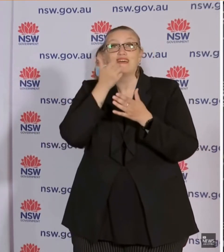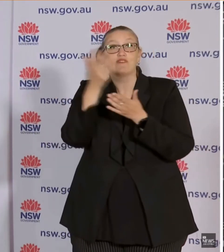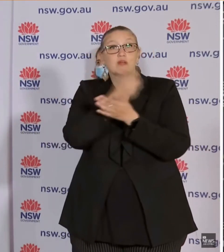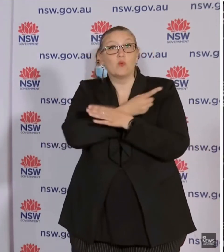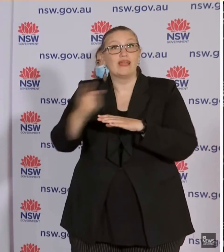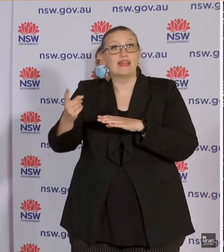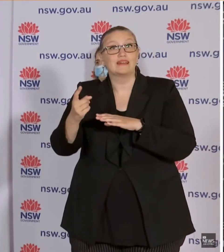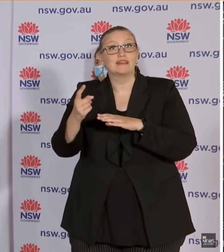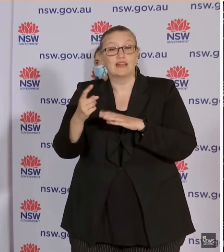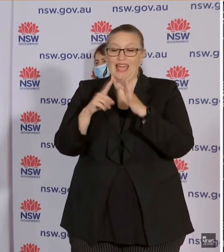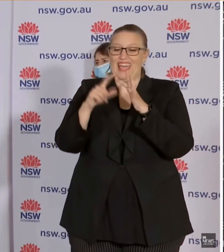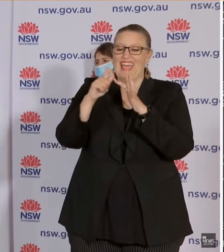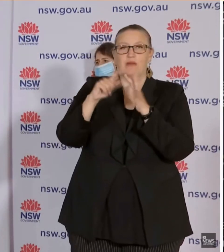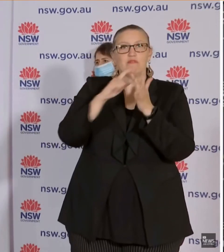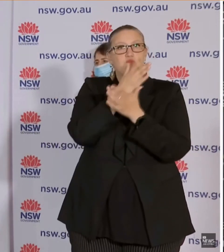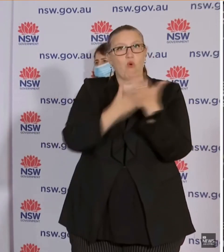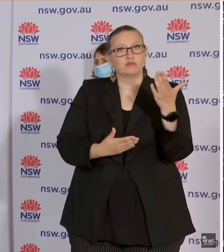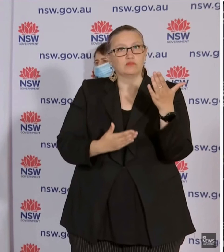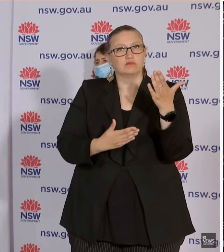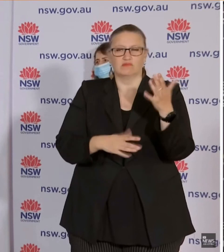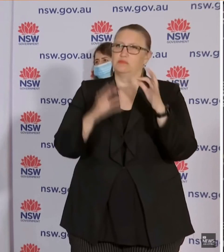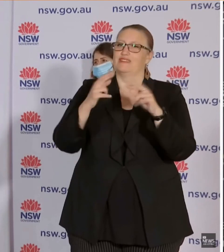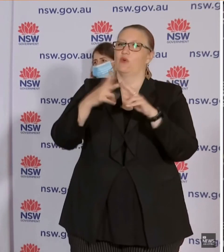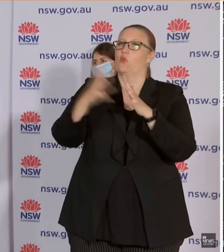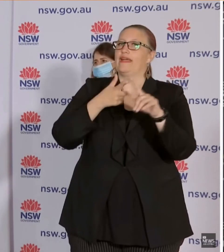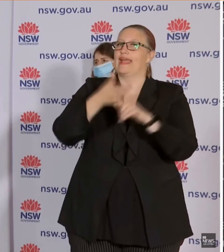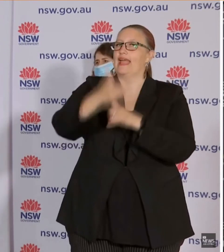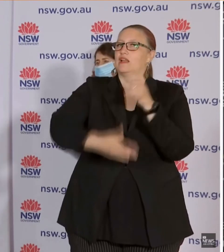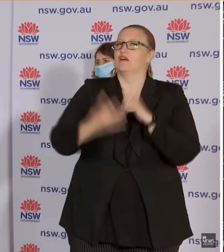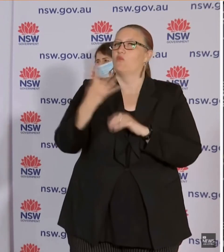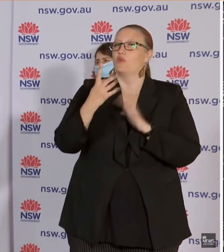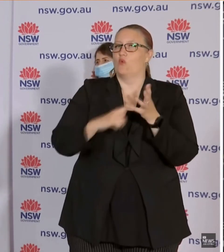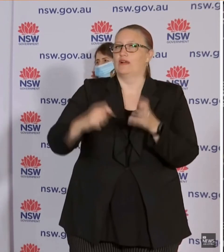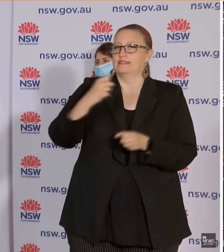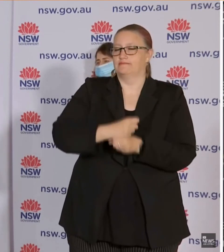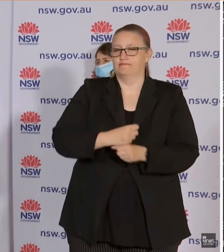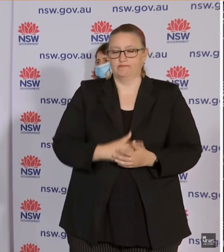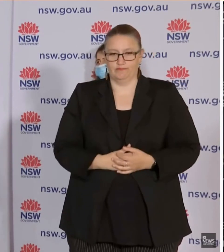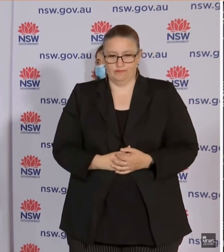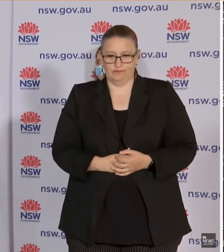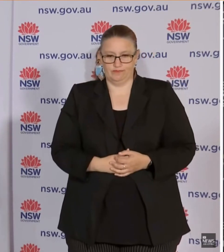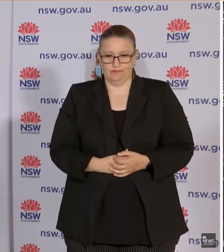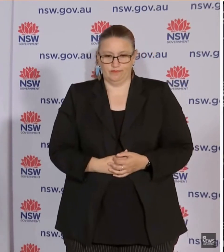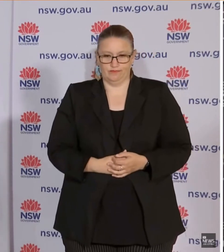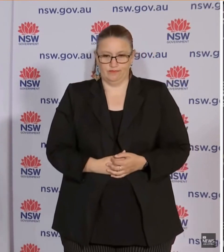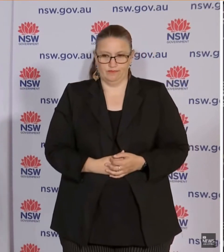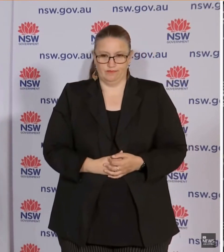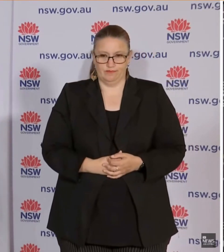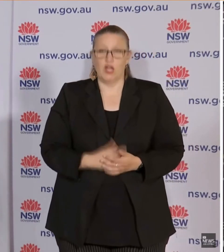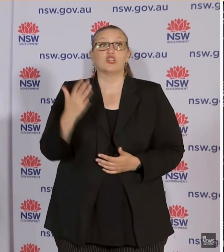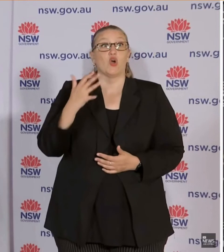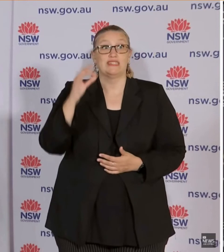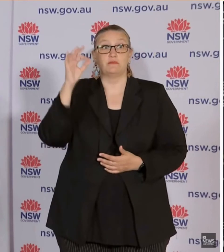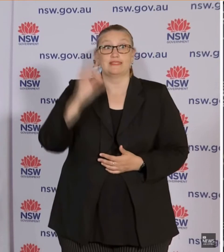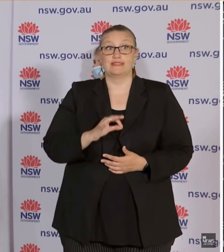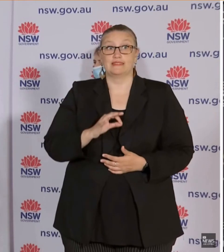ending 14th of August is out. Only 95 cases in that week, 14th of August, were fully vaccinated. The vast